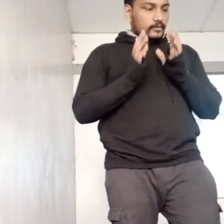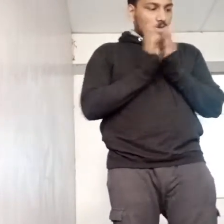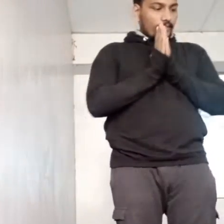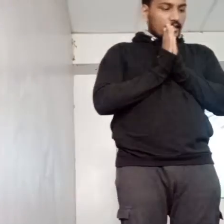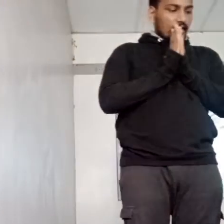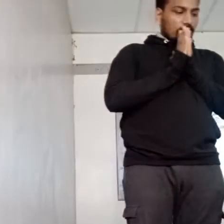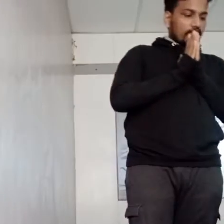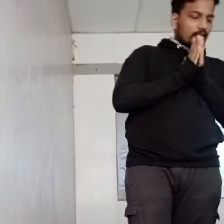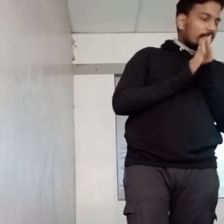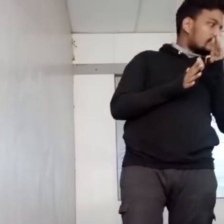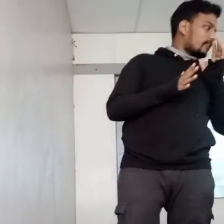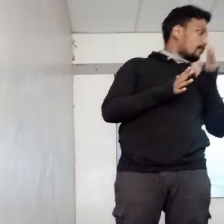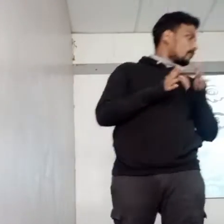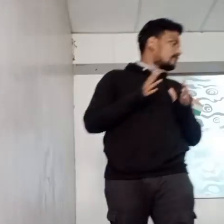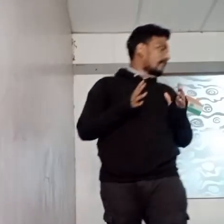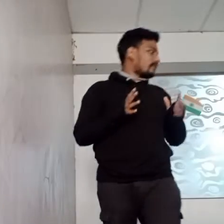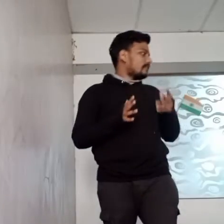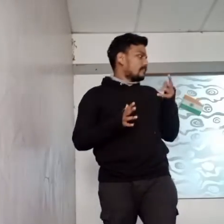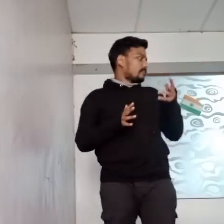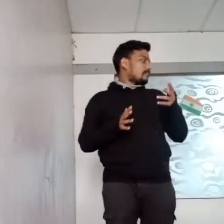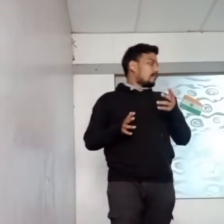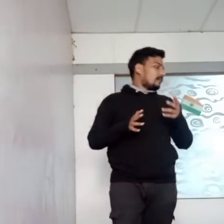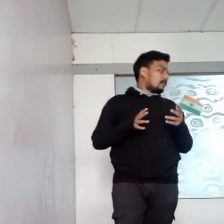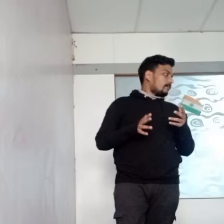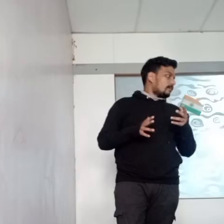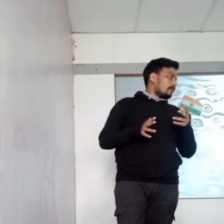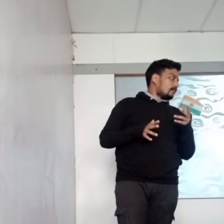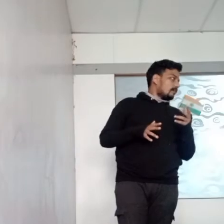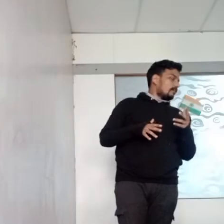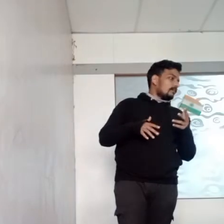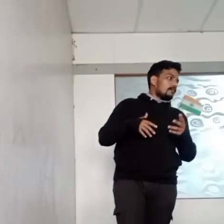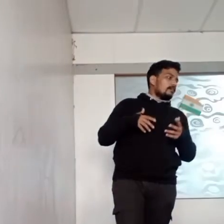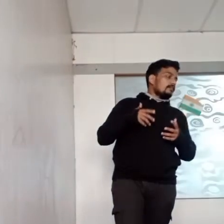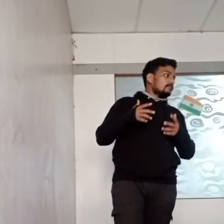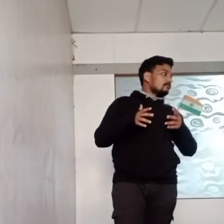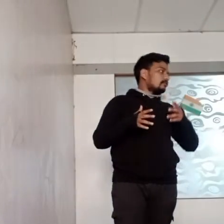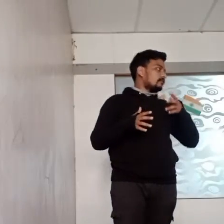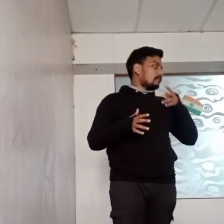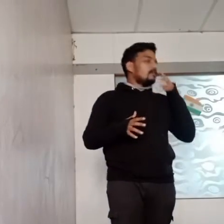After that next thread pool is that uh, huh?